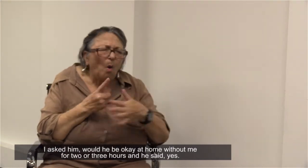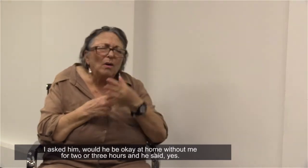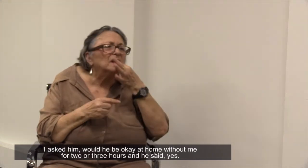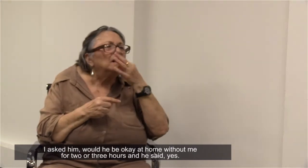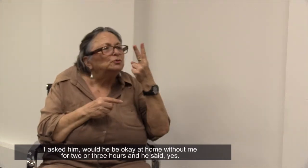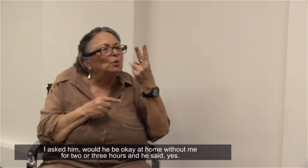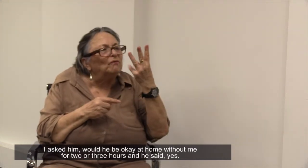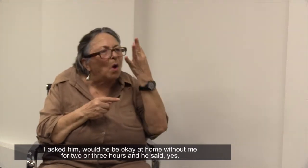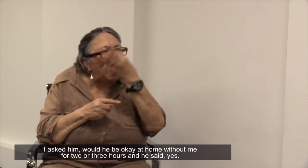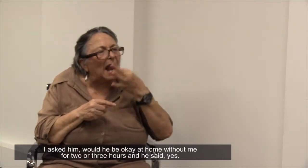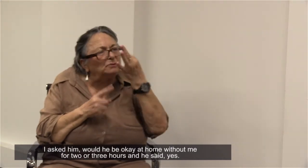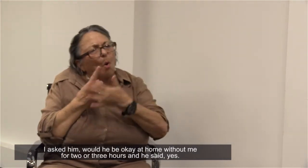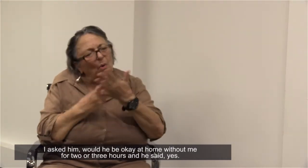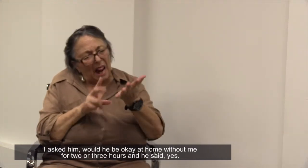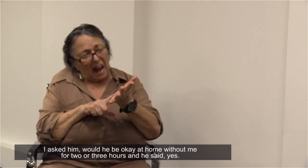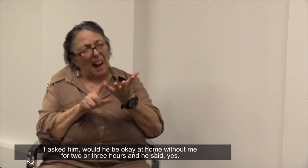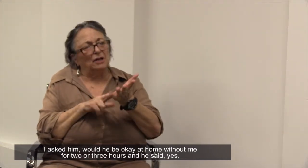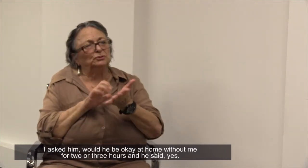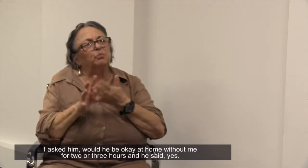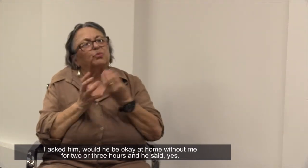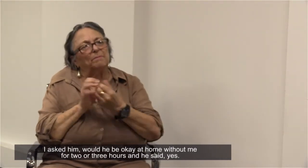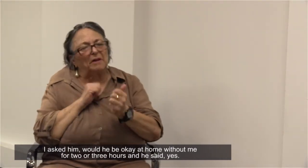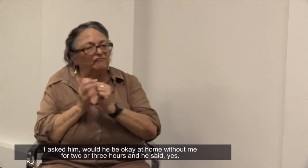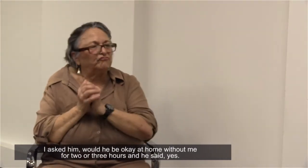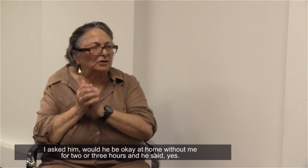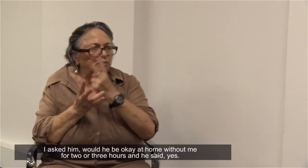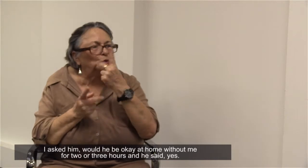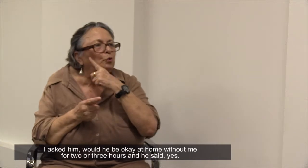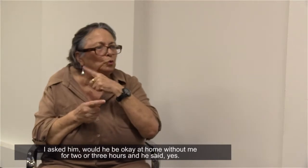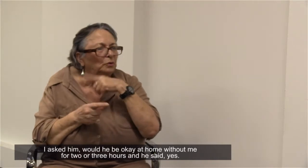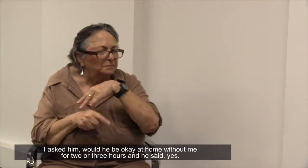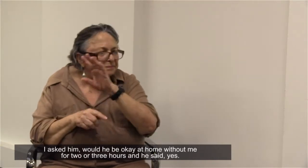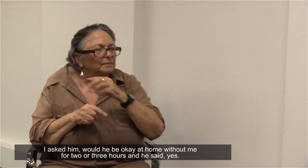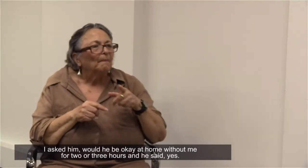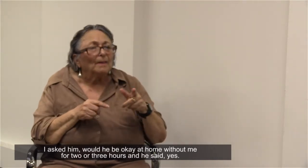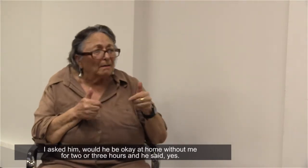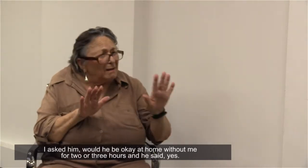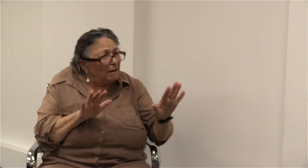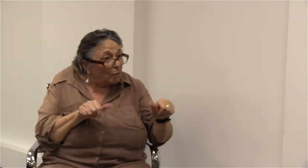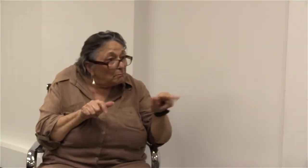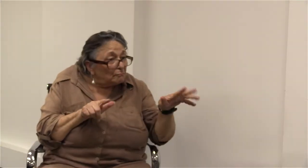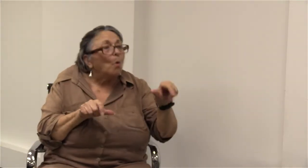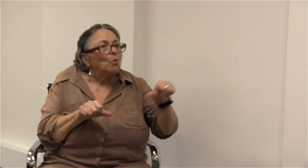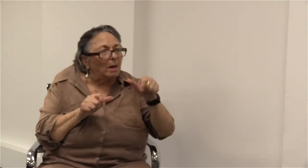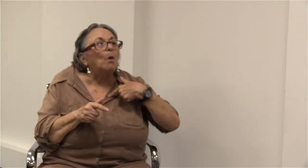I asked him would he be okay at home without me for 2 or 3 hours, and he said